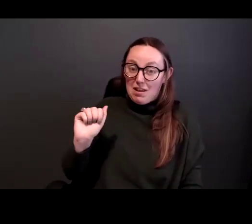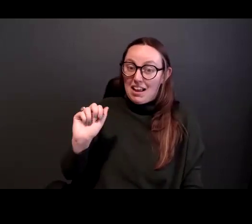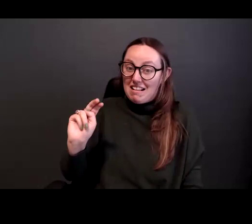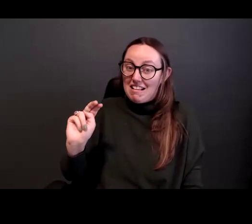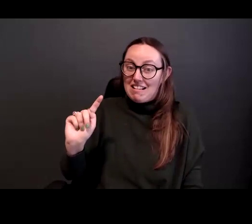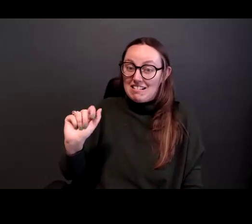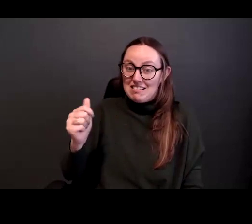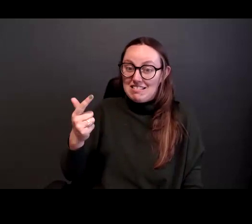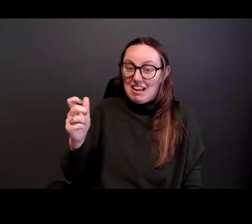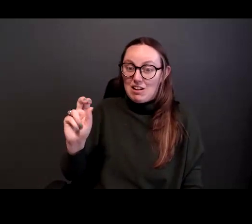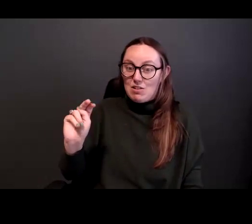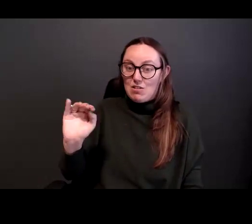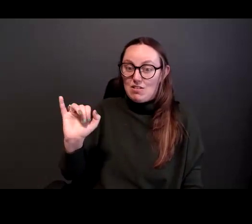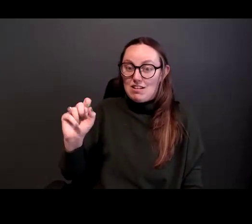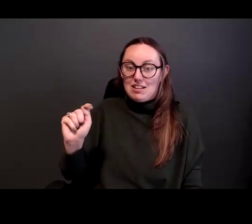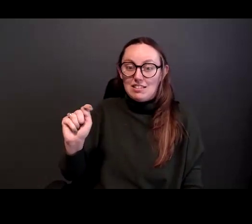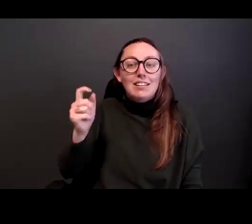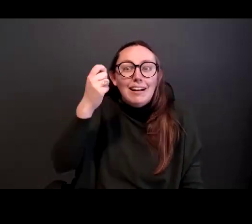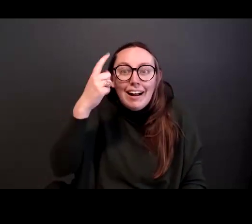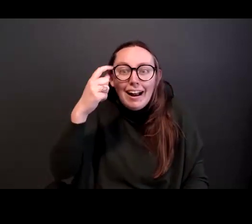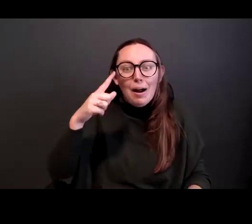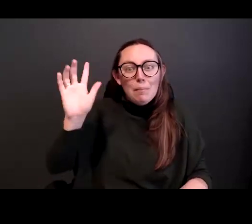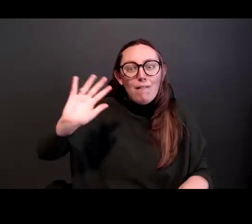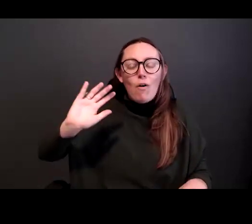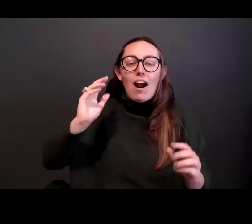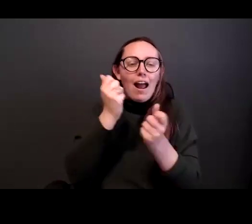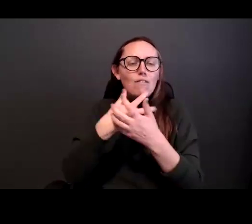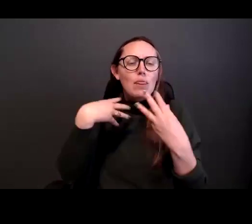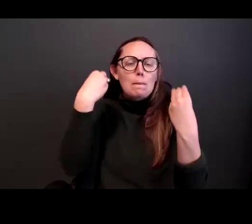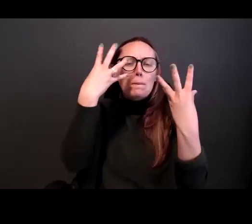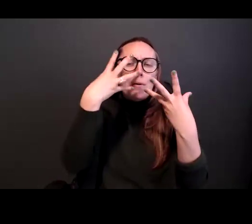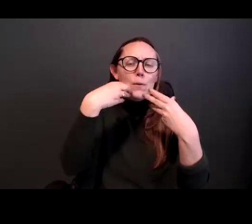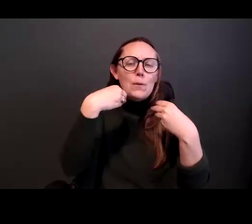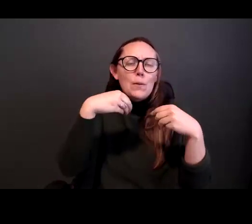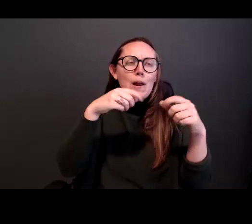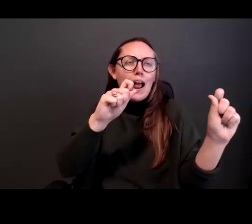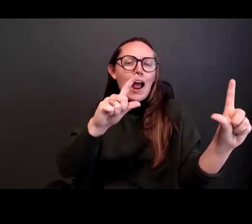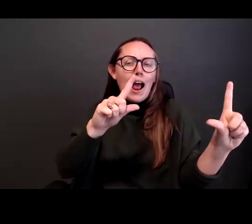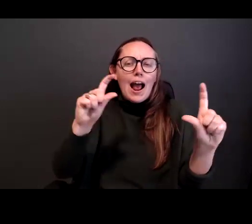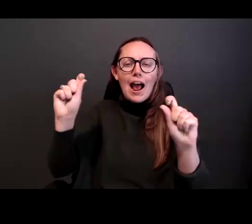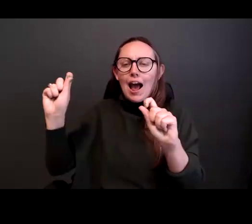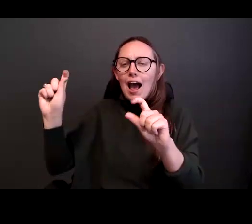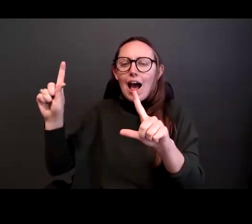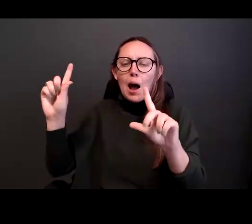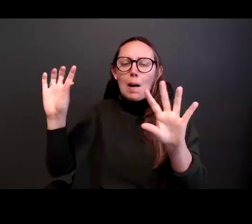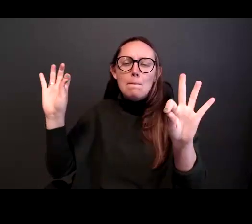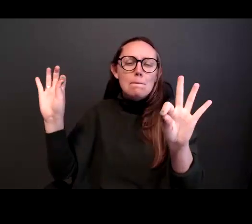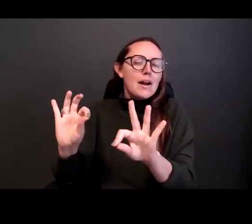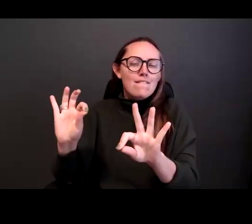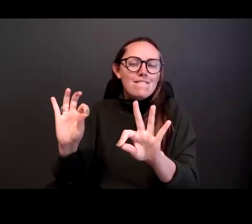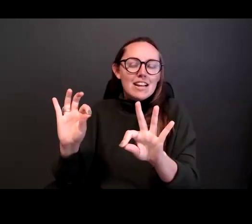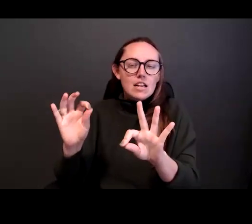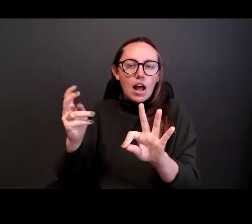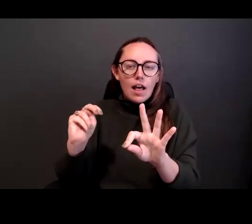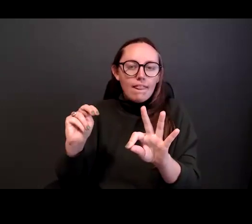I had it all. It was so pretty. Everything was ready to go. But I guess that's just, April 17th, 2024 didn't